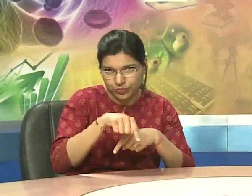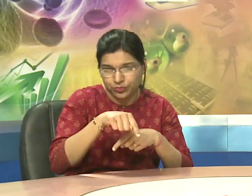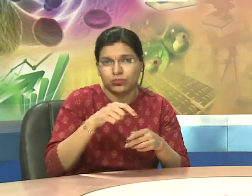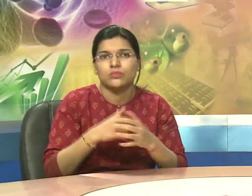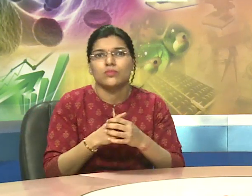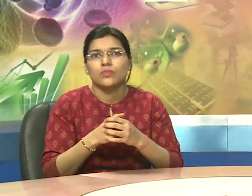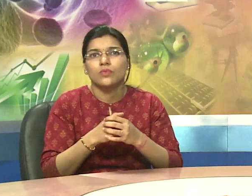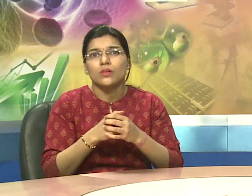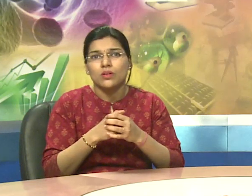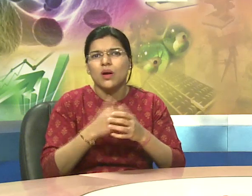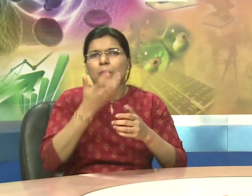Water transport.